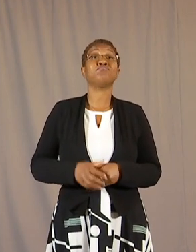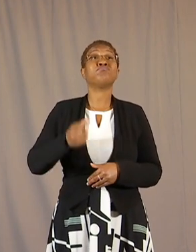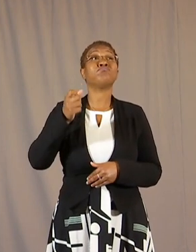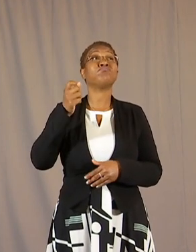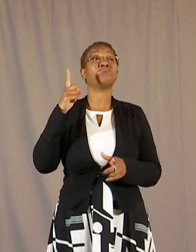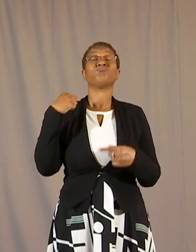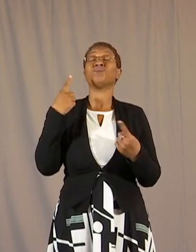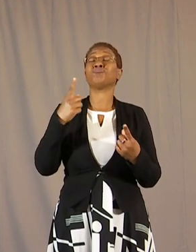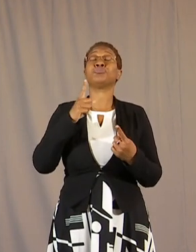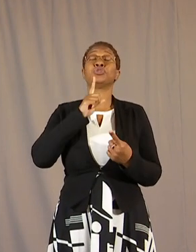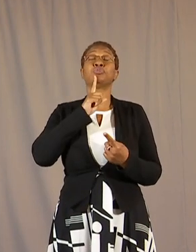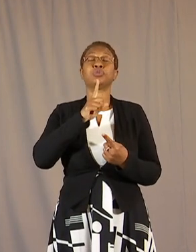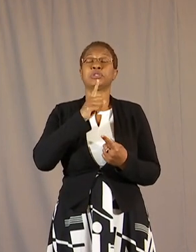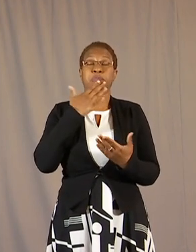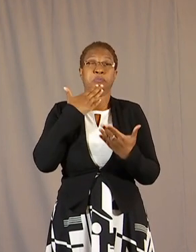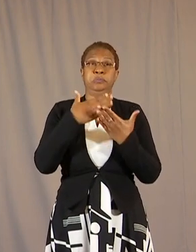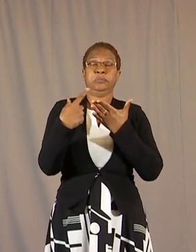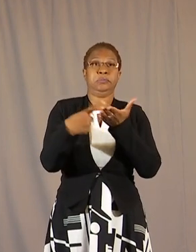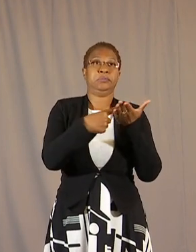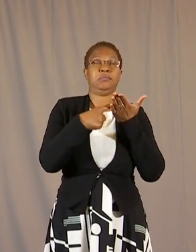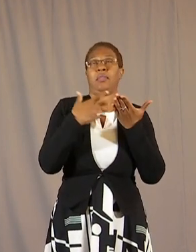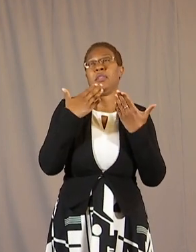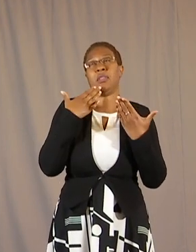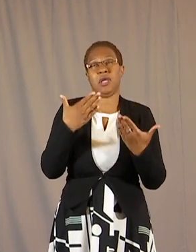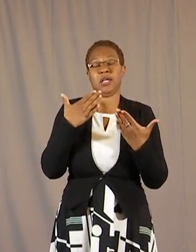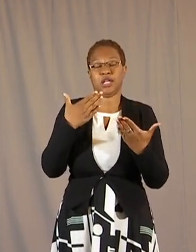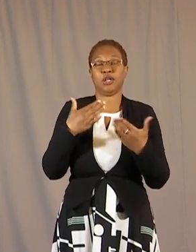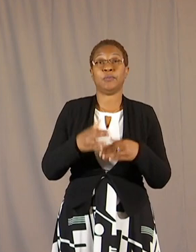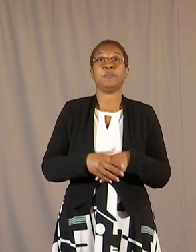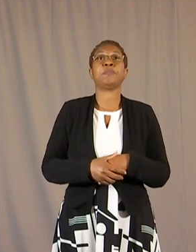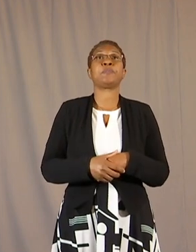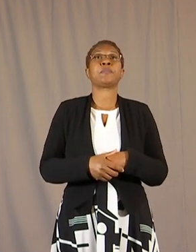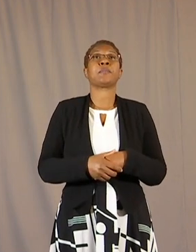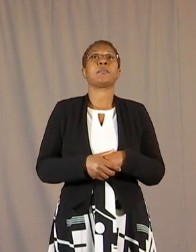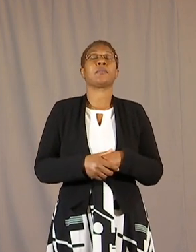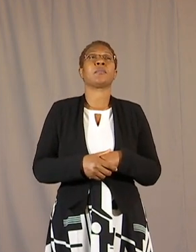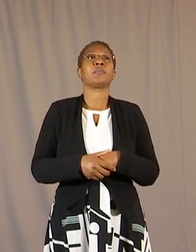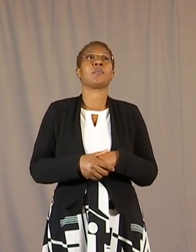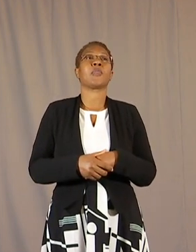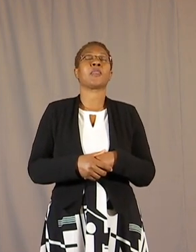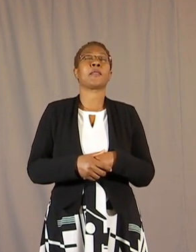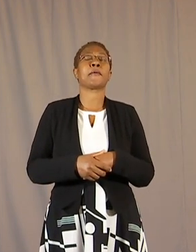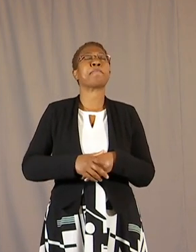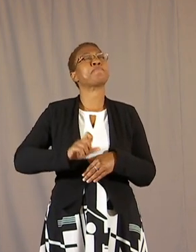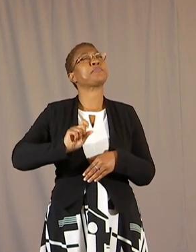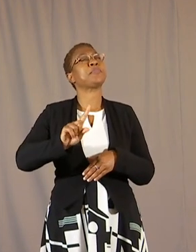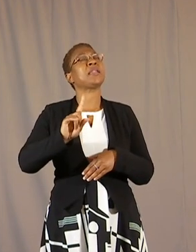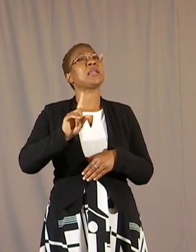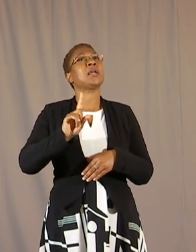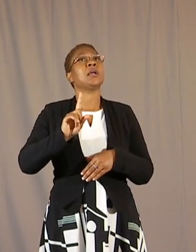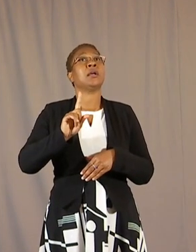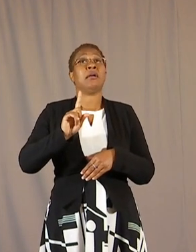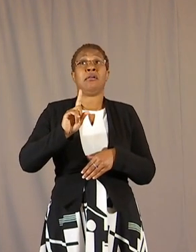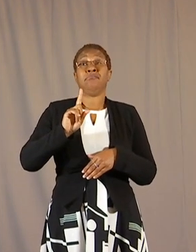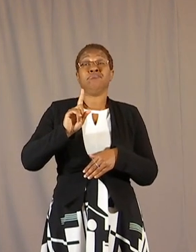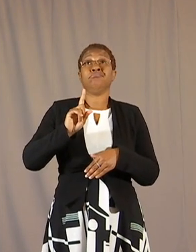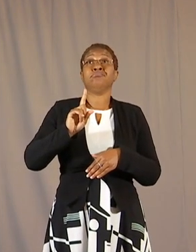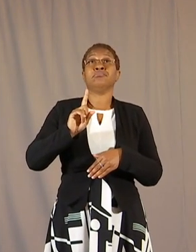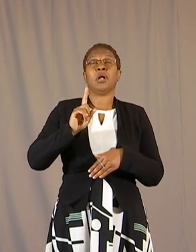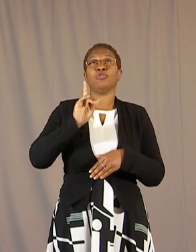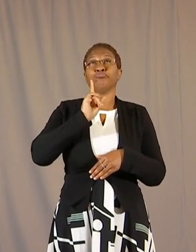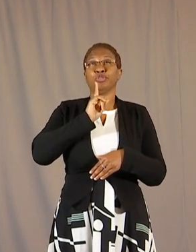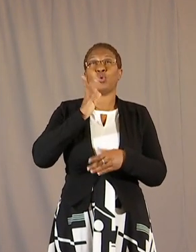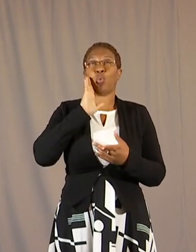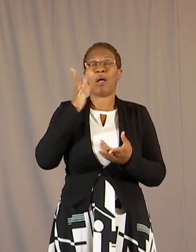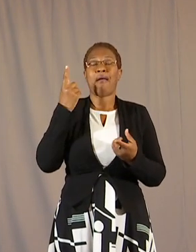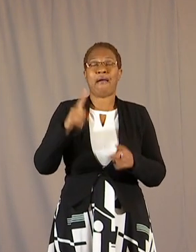the panel today, so thank you. And the question I had was, next time an emergency happens, which is pretty likely, what new advice do